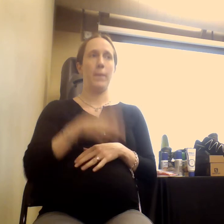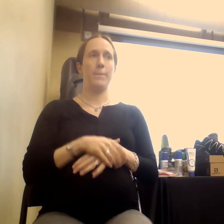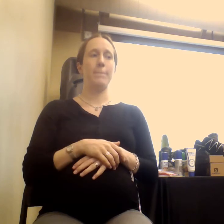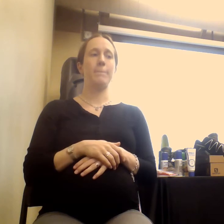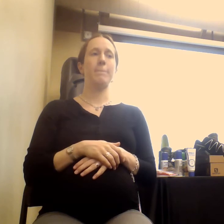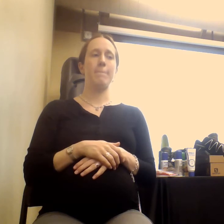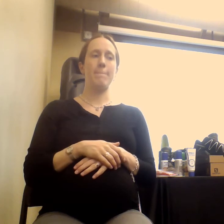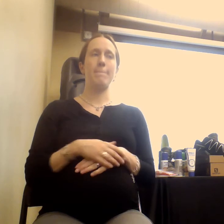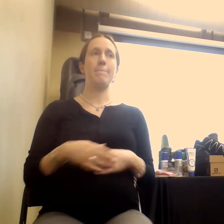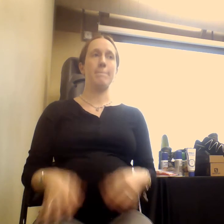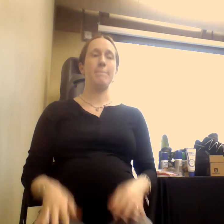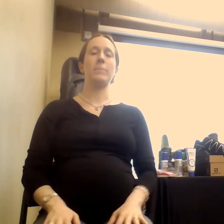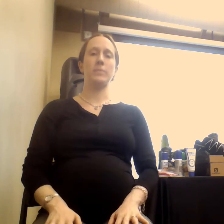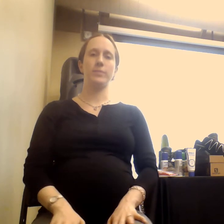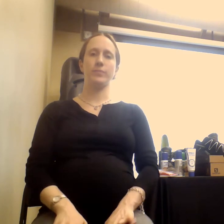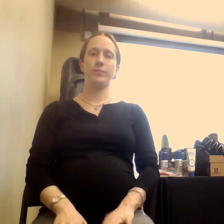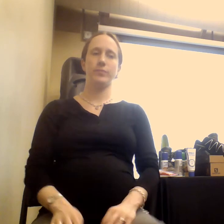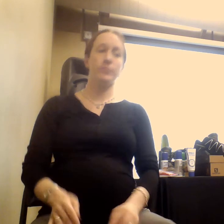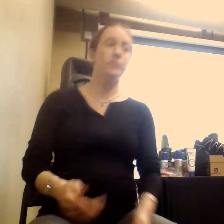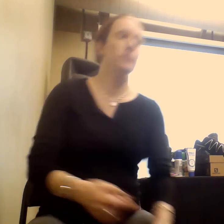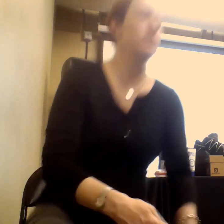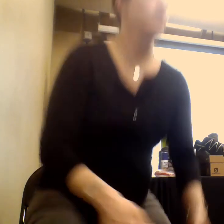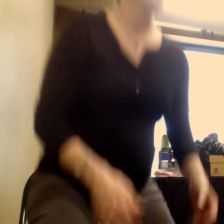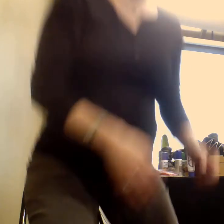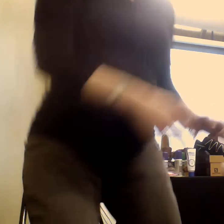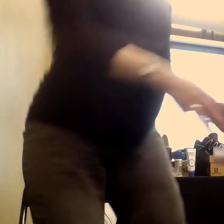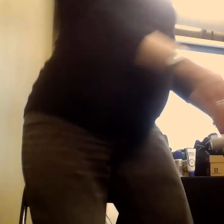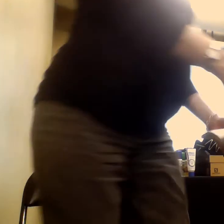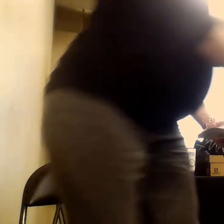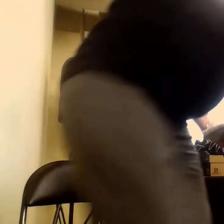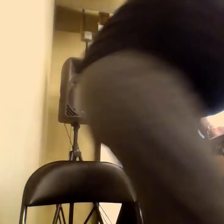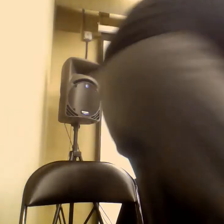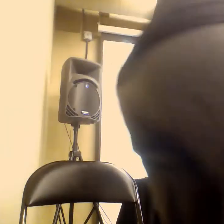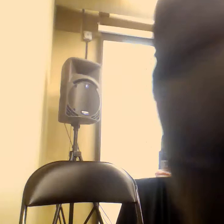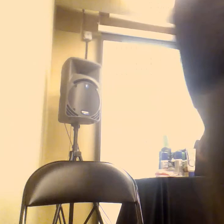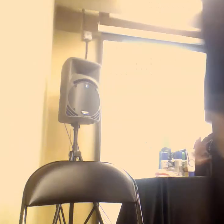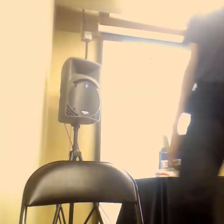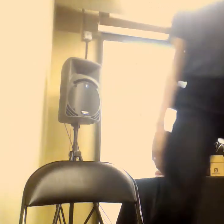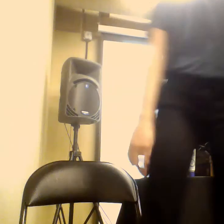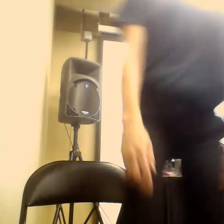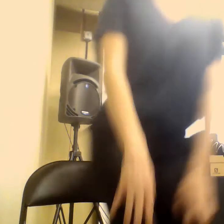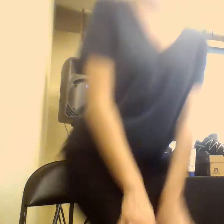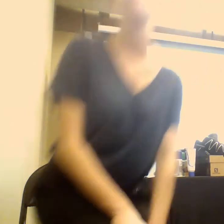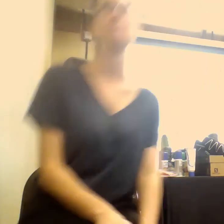Alright, so let's go back to the actual lacing. And what we're gonna do,